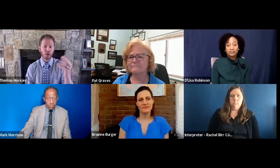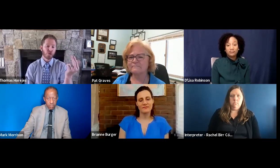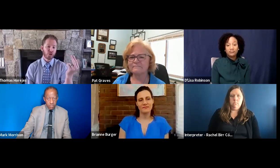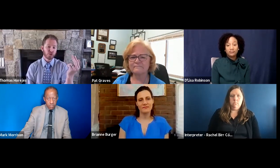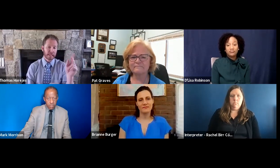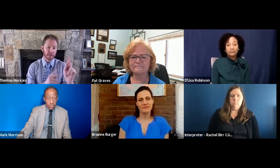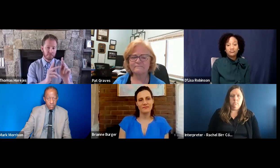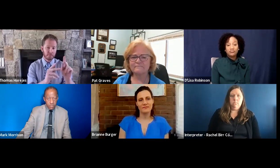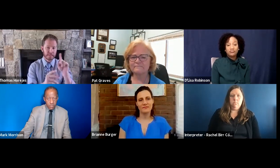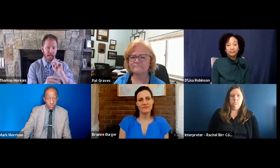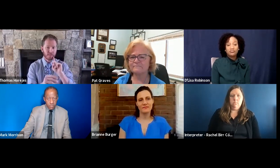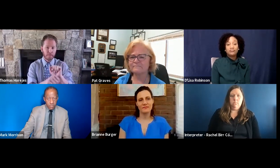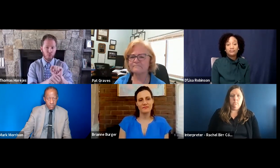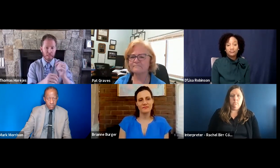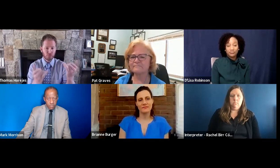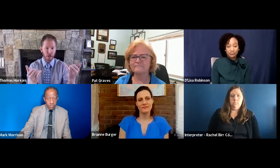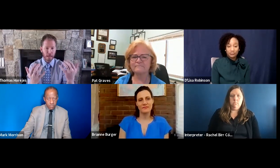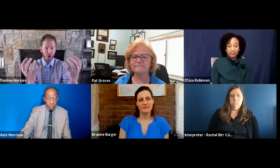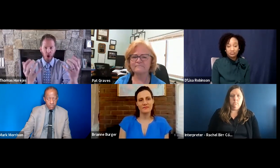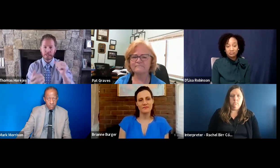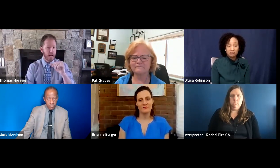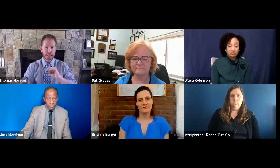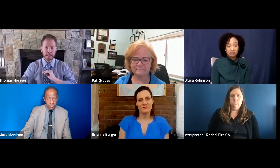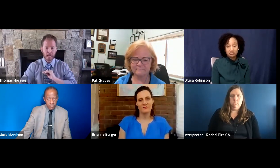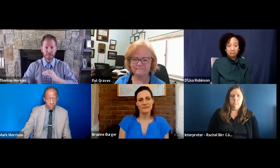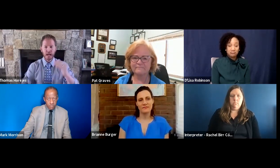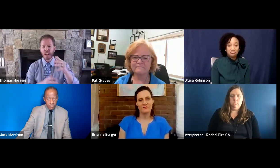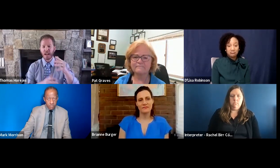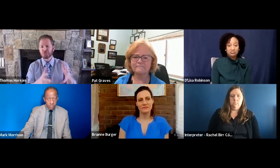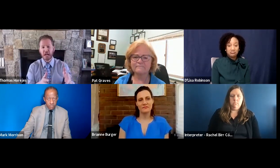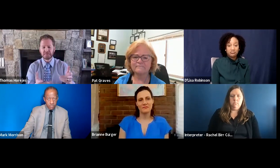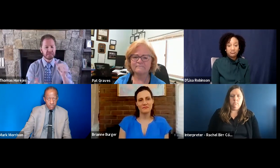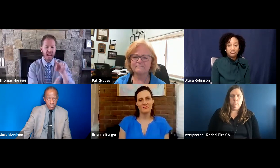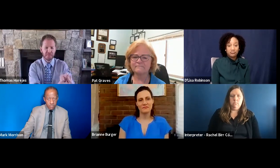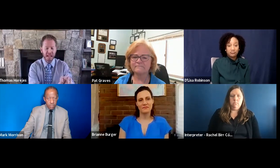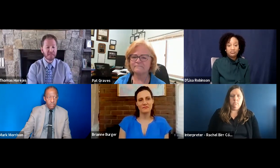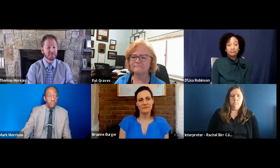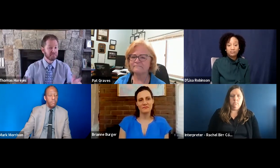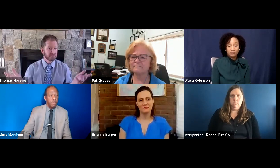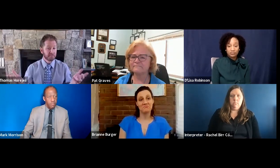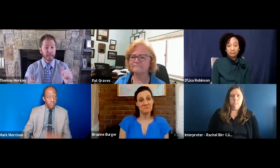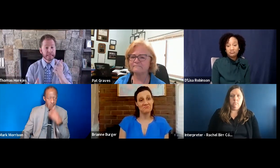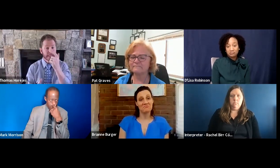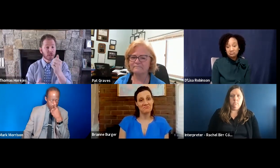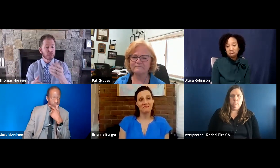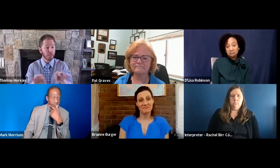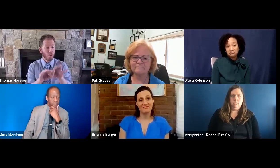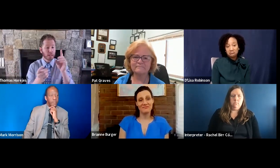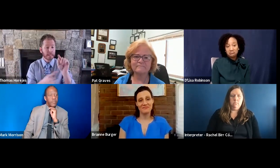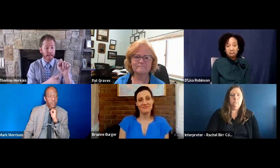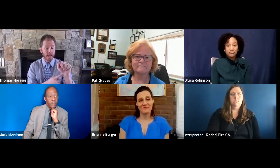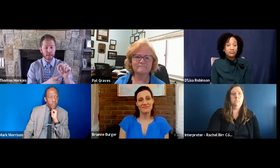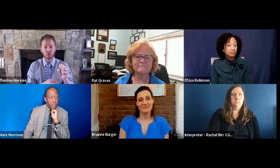satisfied, 5% are not satisfied, and the rest seems didn't